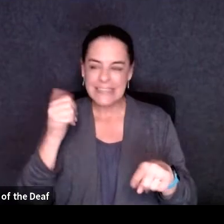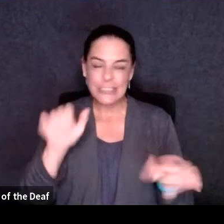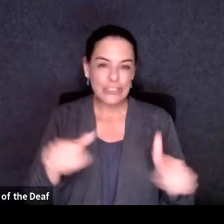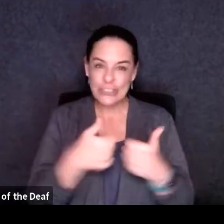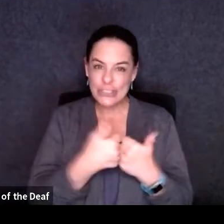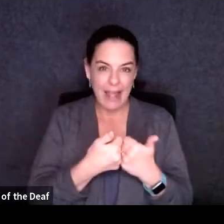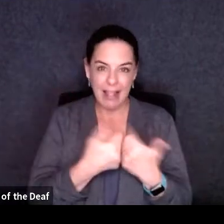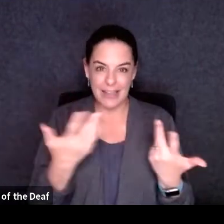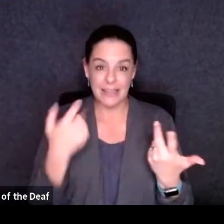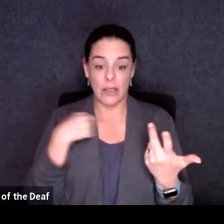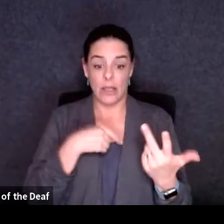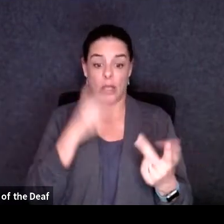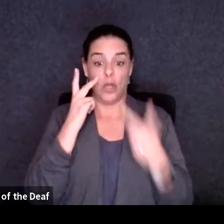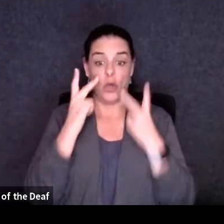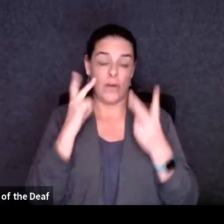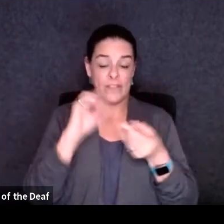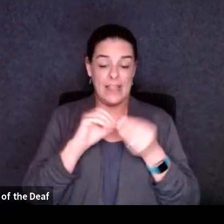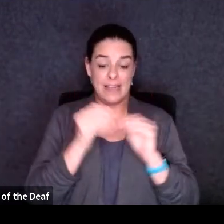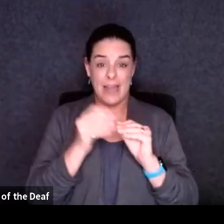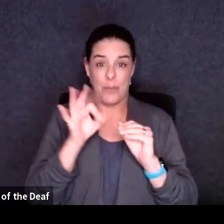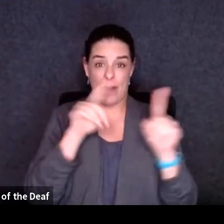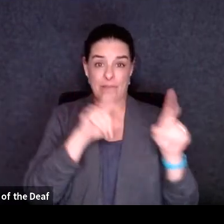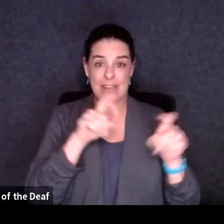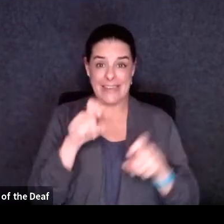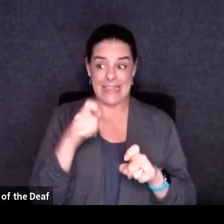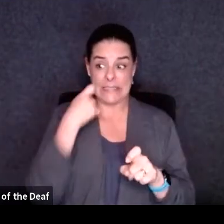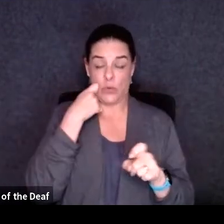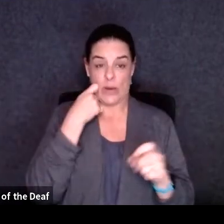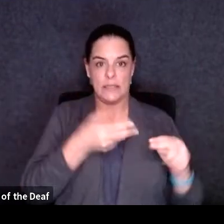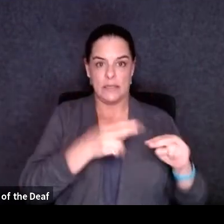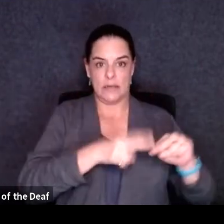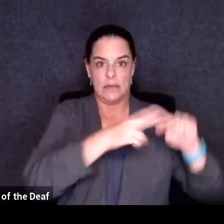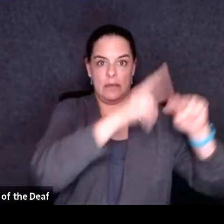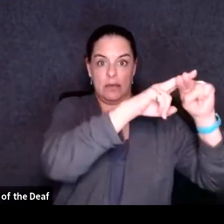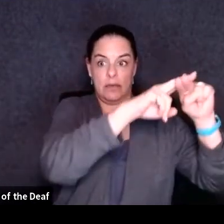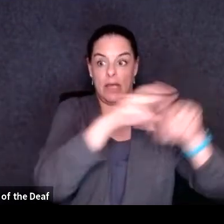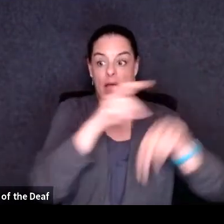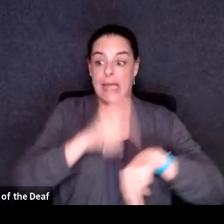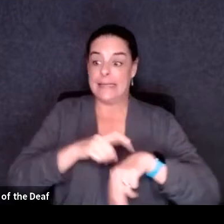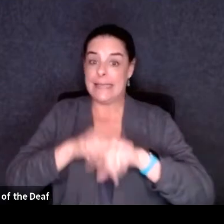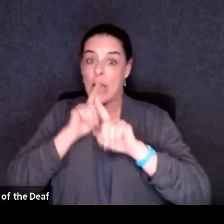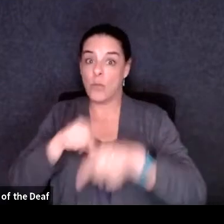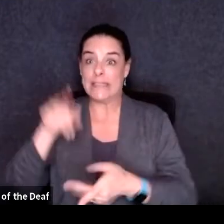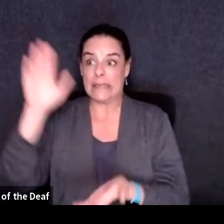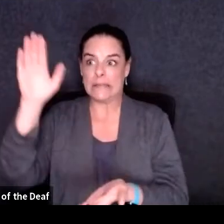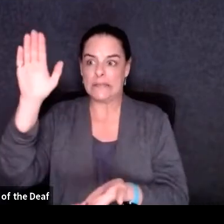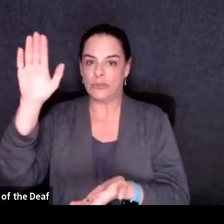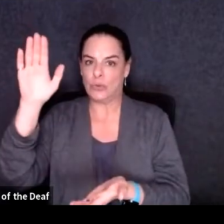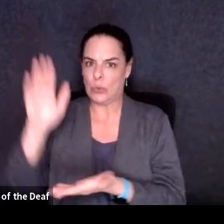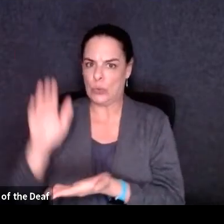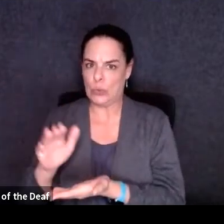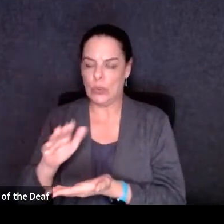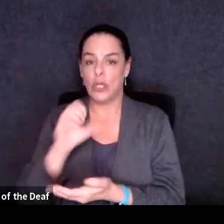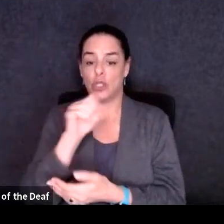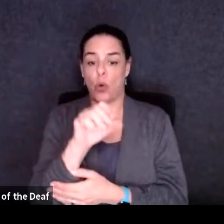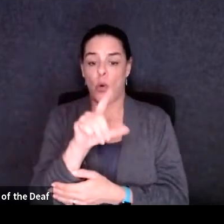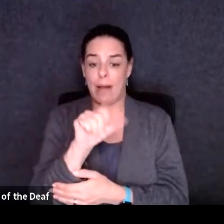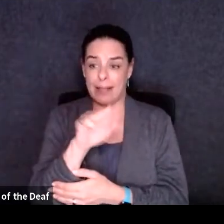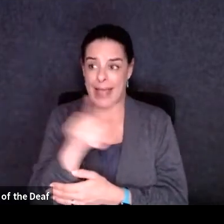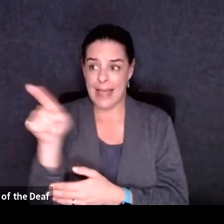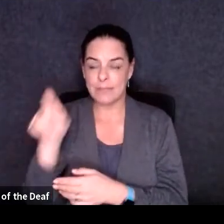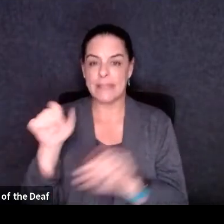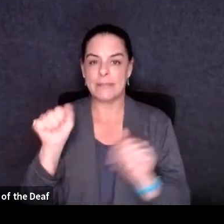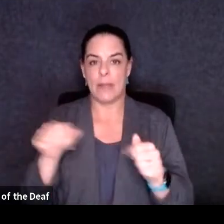volume of testing over the recent few days go up, and testing turnaround times go down. And so the labs have to be able to match